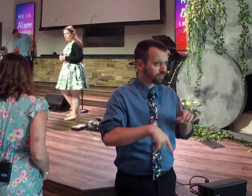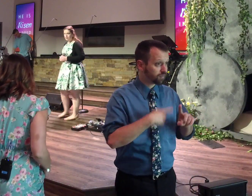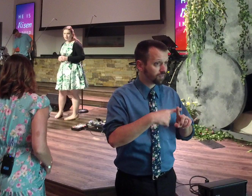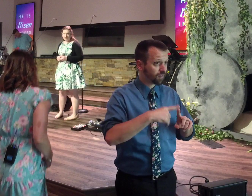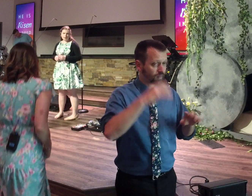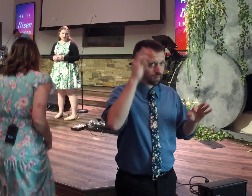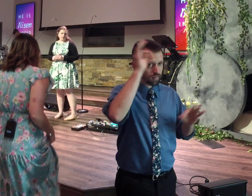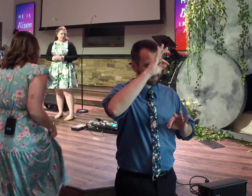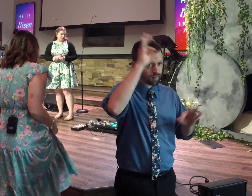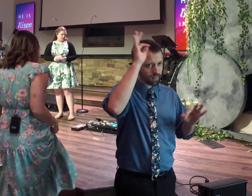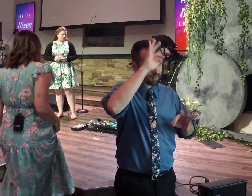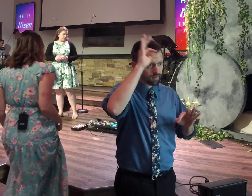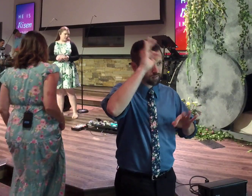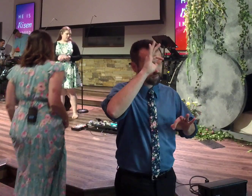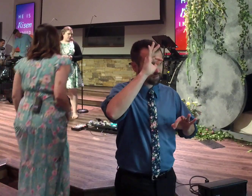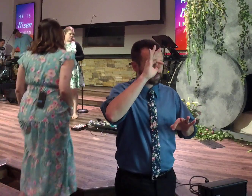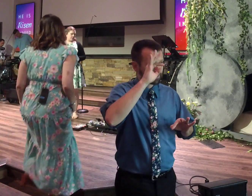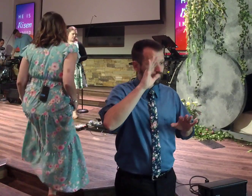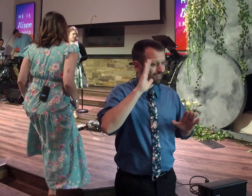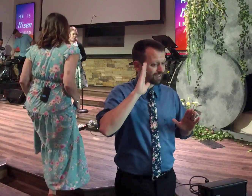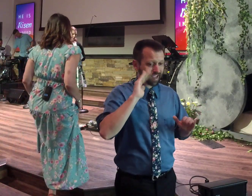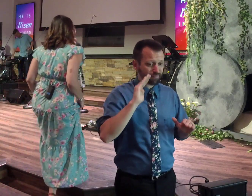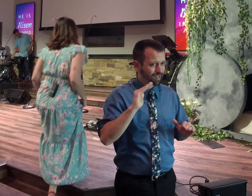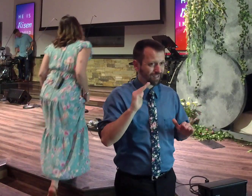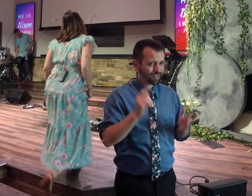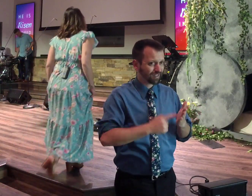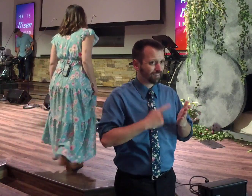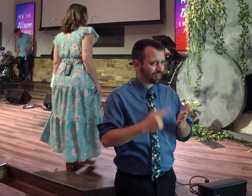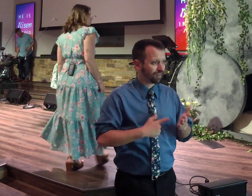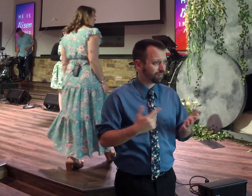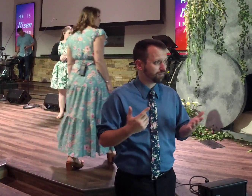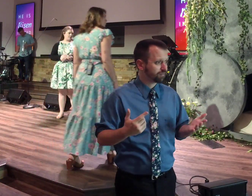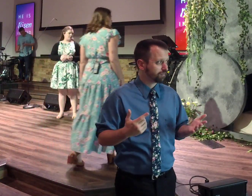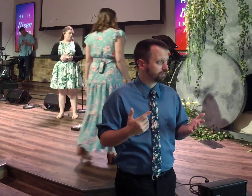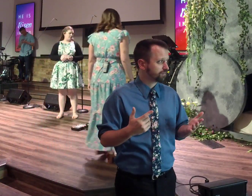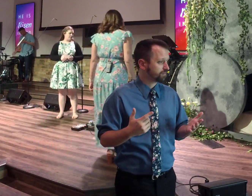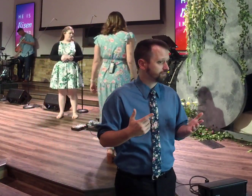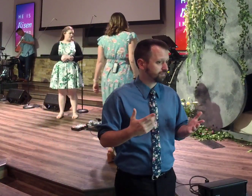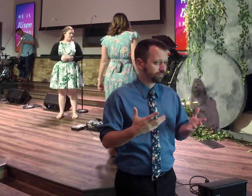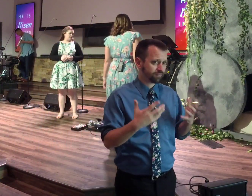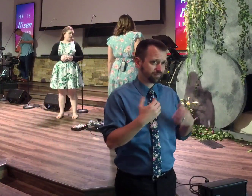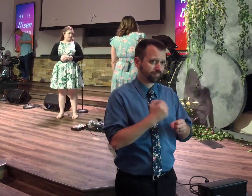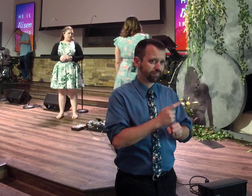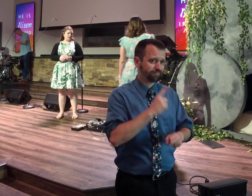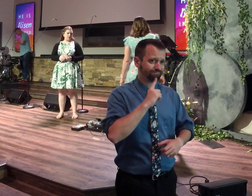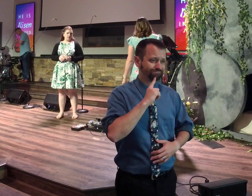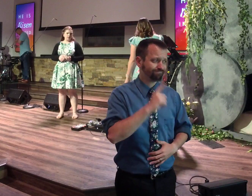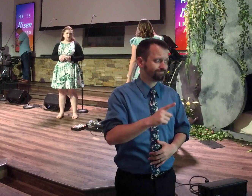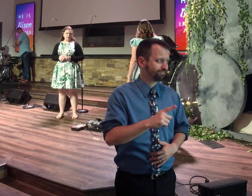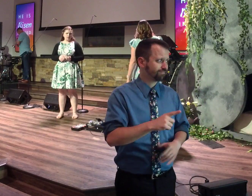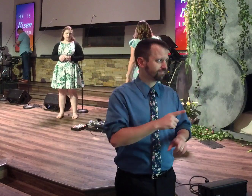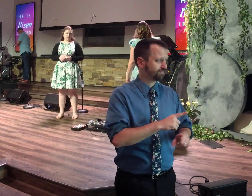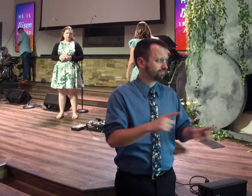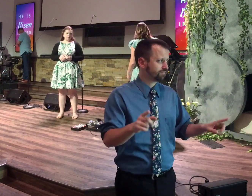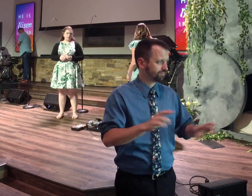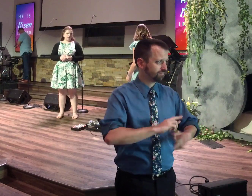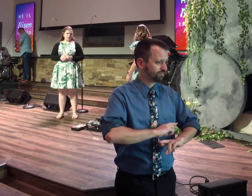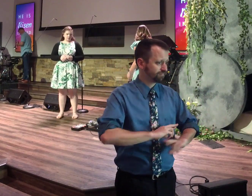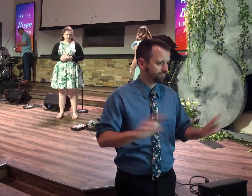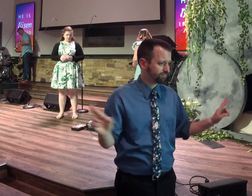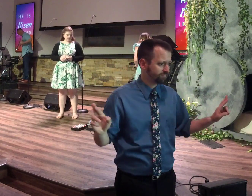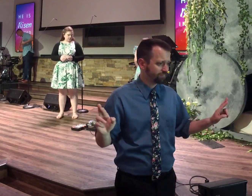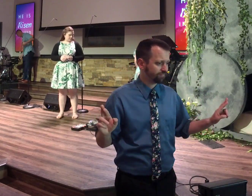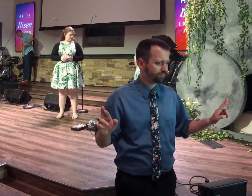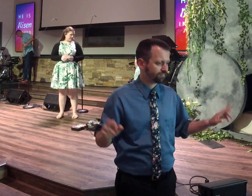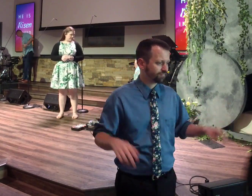happen. It can happen very unexpectedly. And you want to make sure that you are ready.